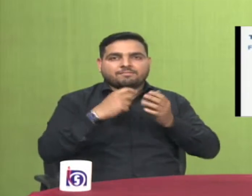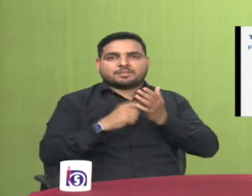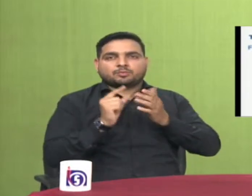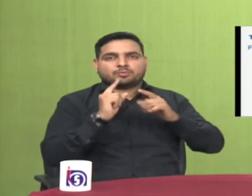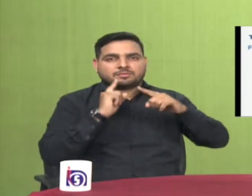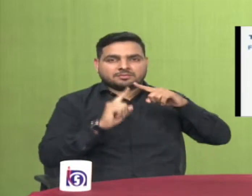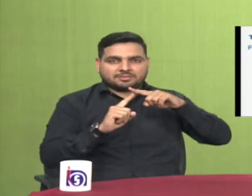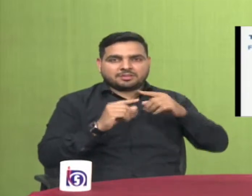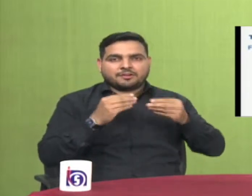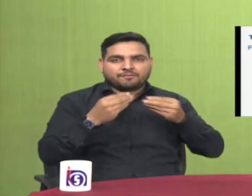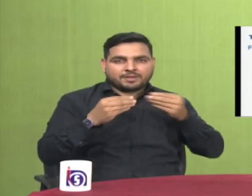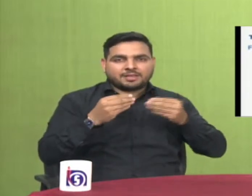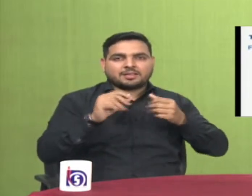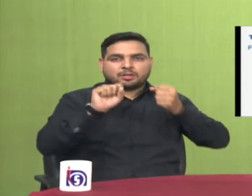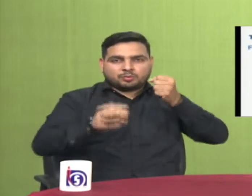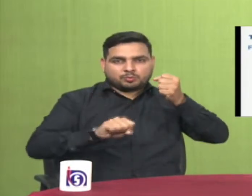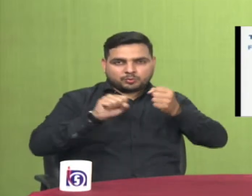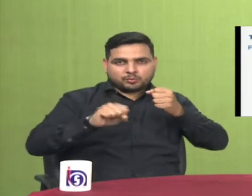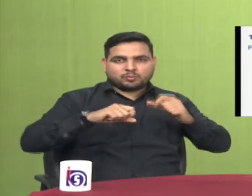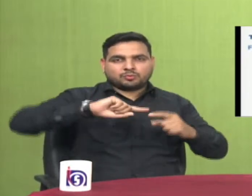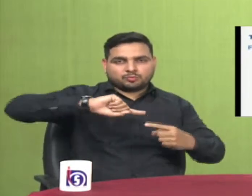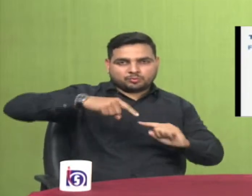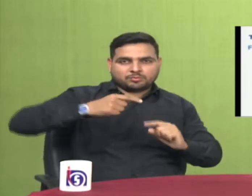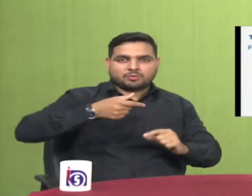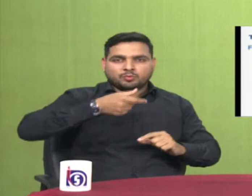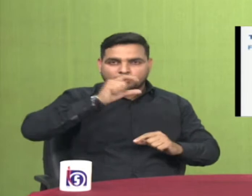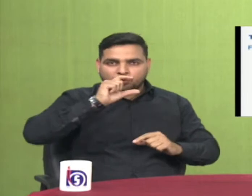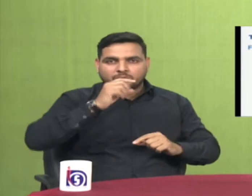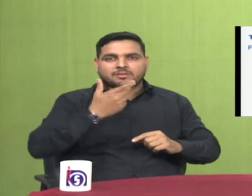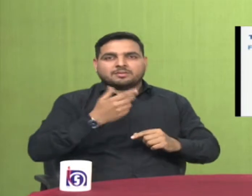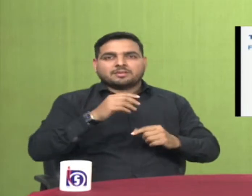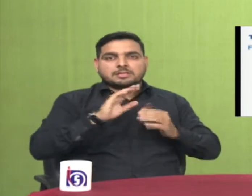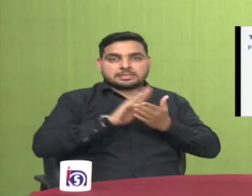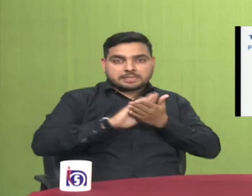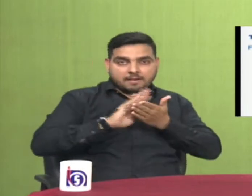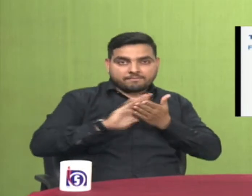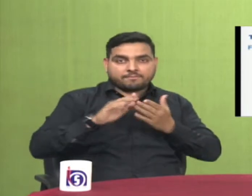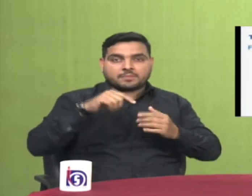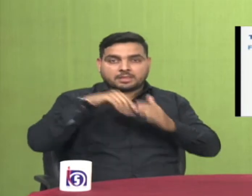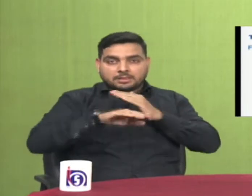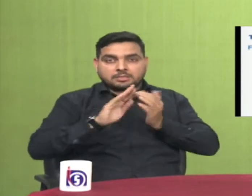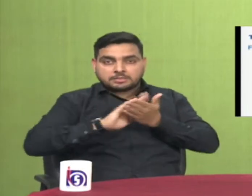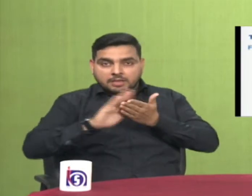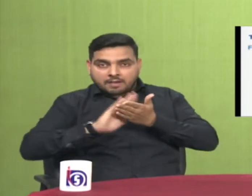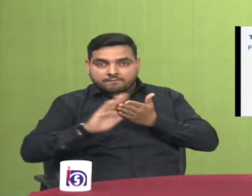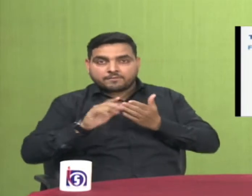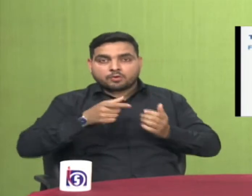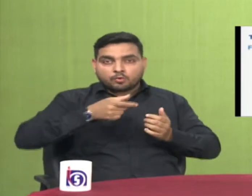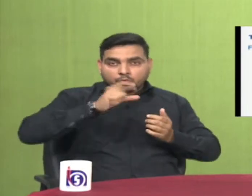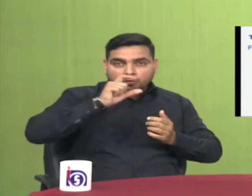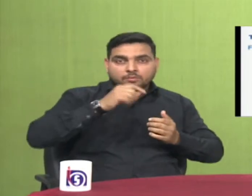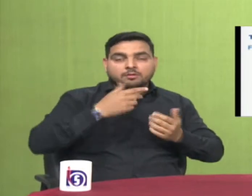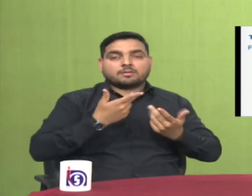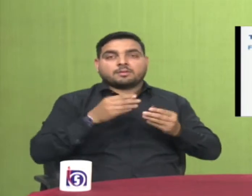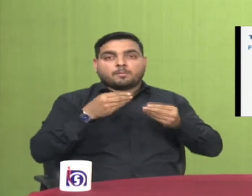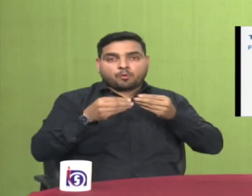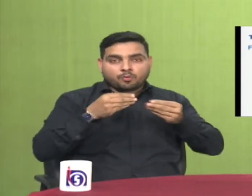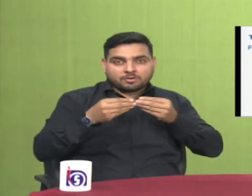fruit juice, clear soups of vegetables and dals should